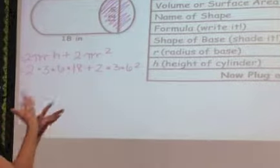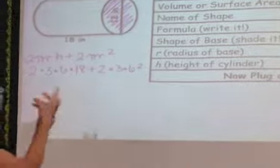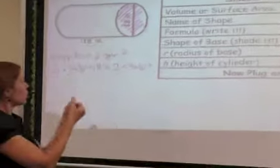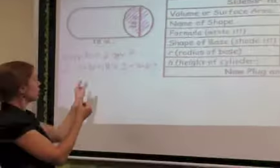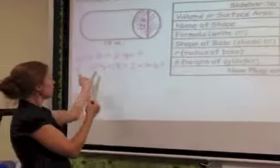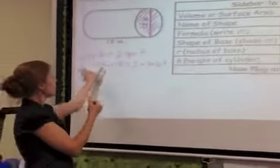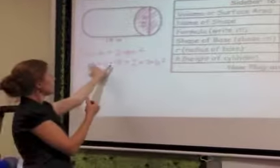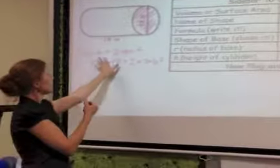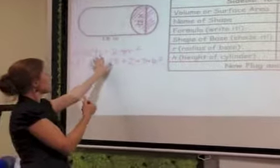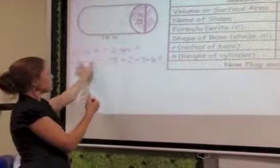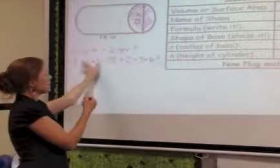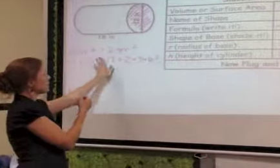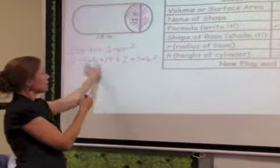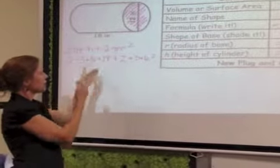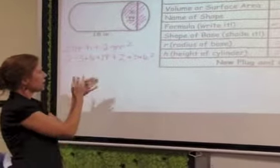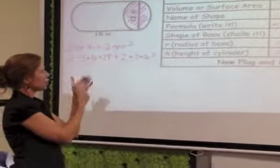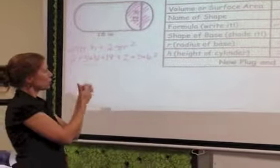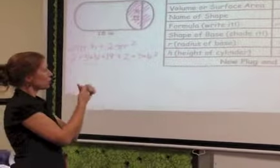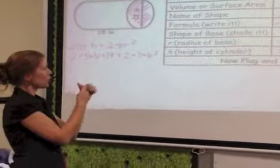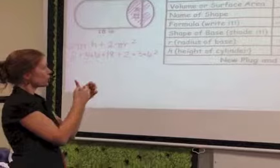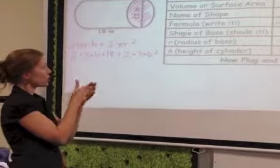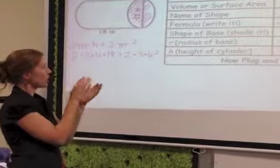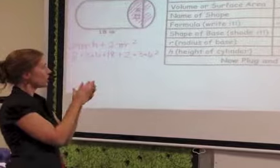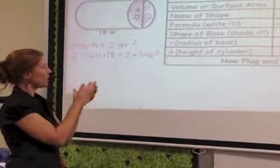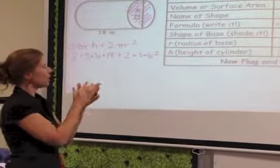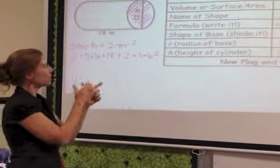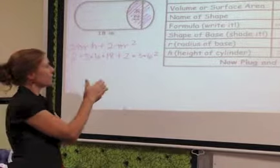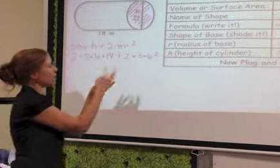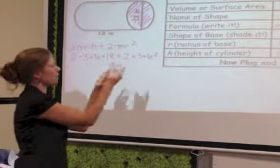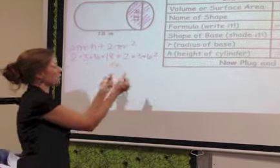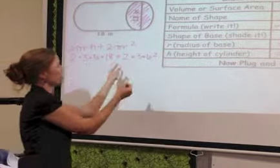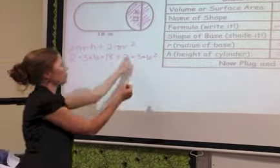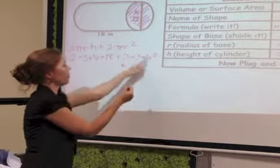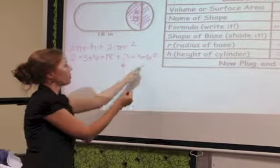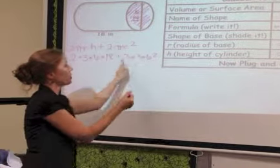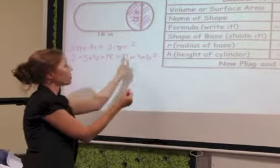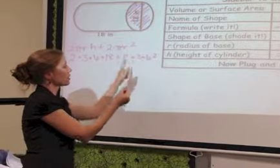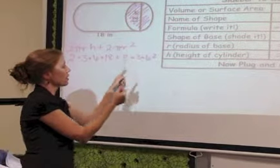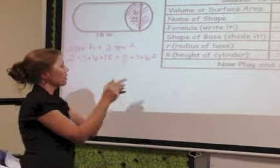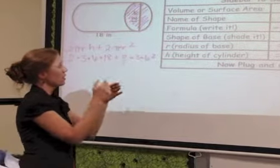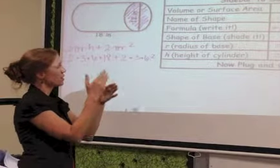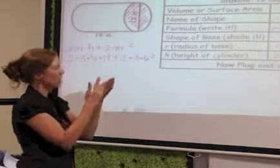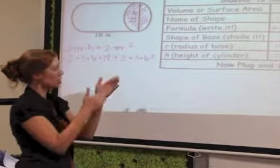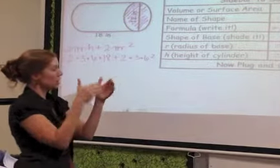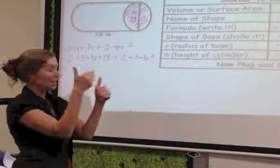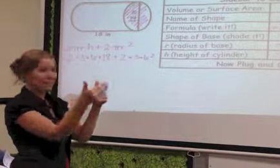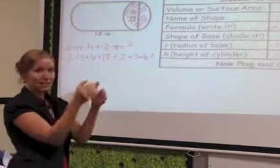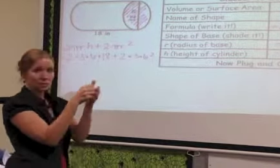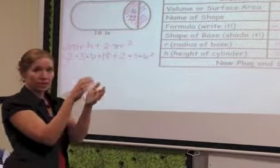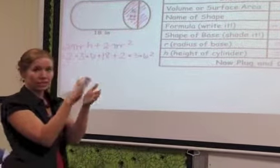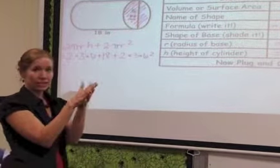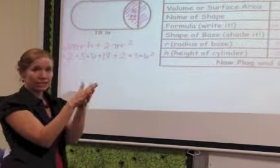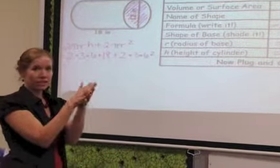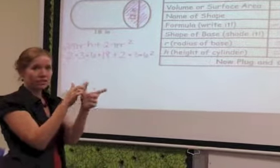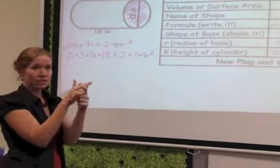I'm going to solve this section first, write it down, and then I'm going to solve this section next and write that down, and